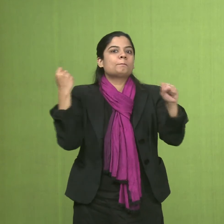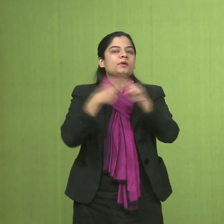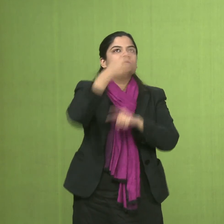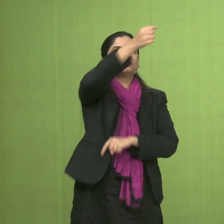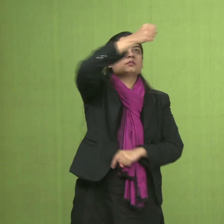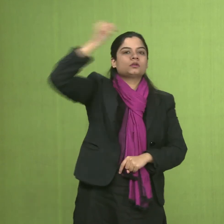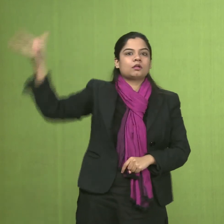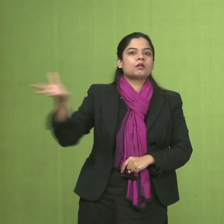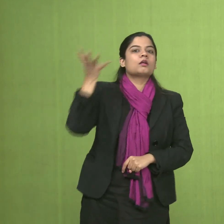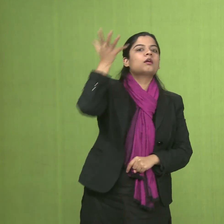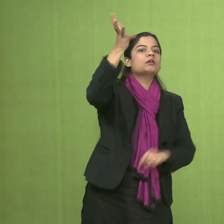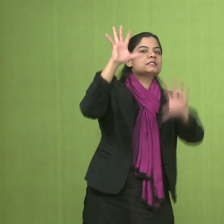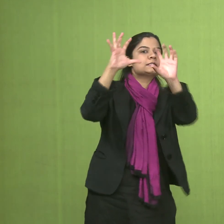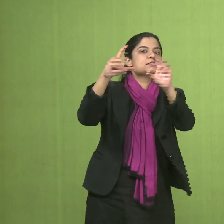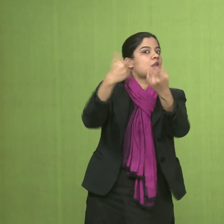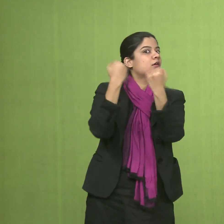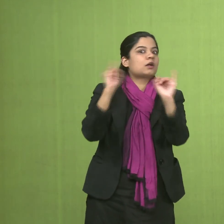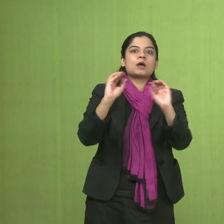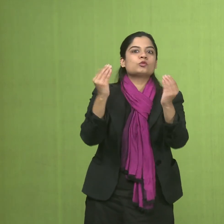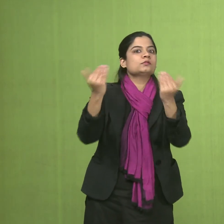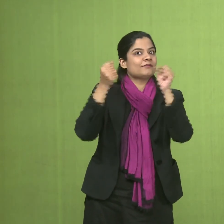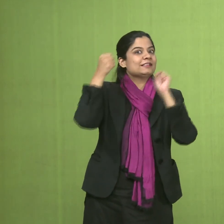which are frozen foods which are kept in the freezer.